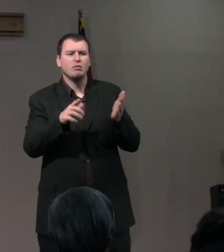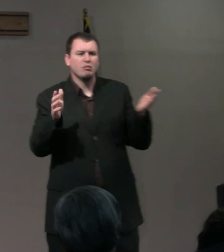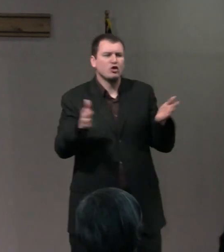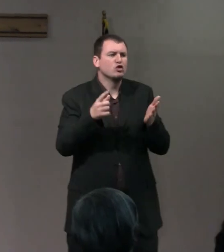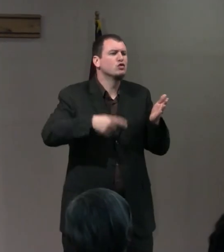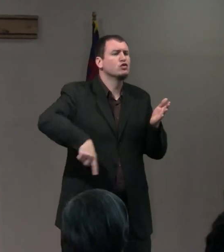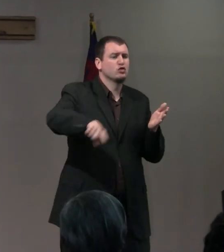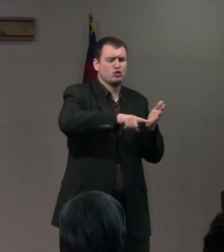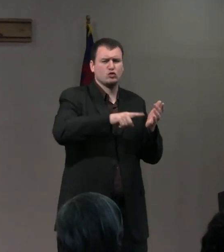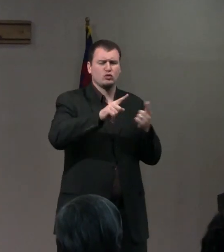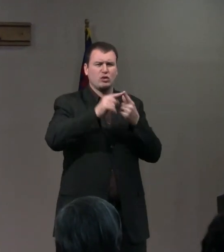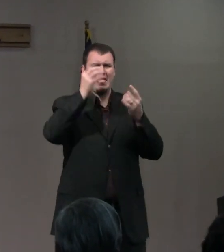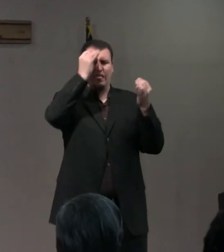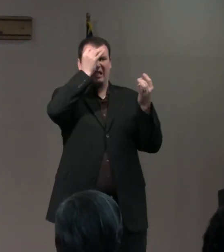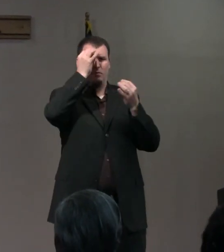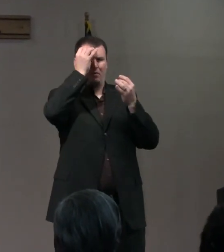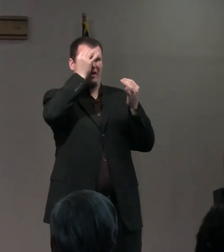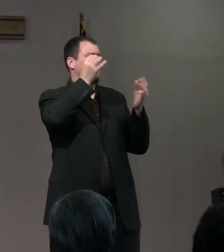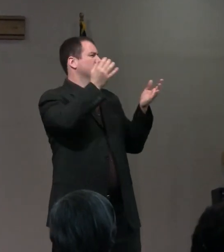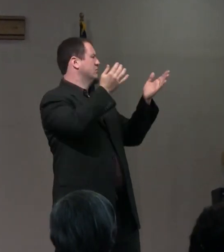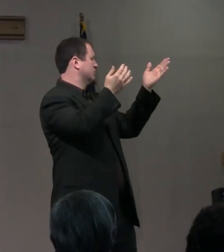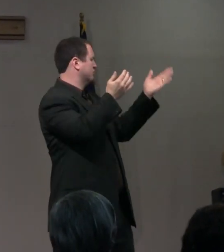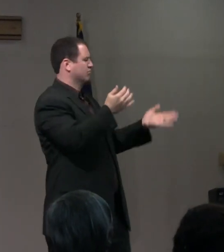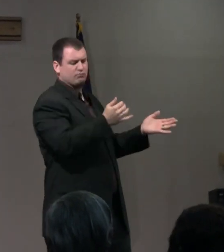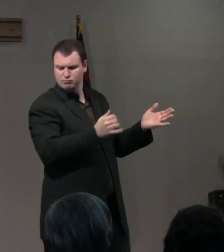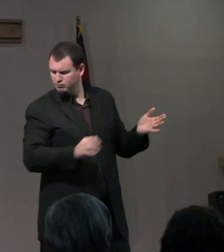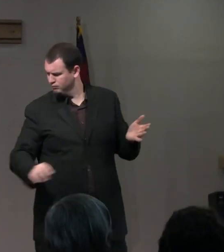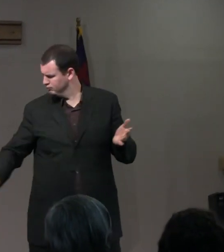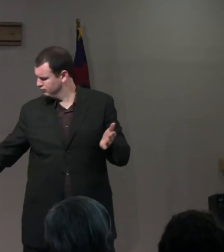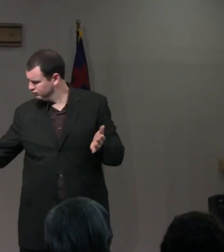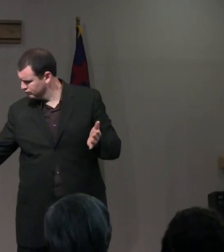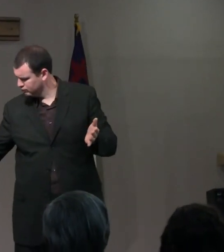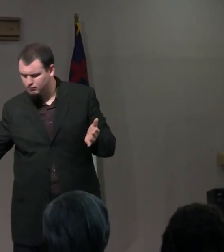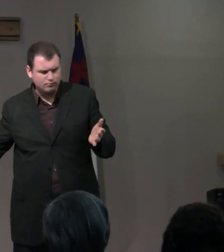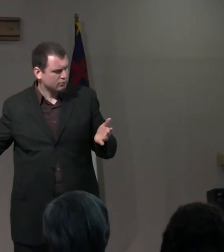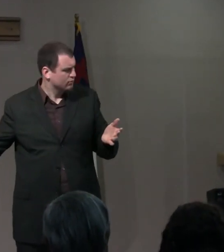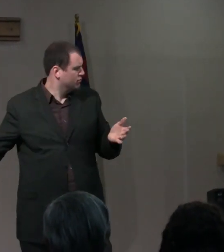While I'm praying, I encourage you to think about